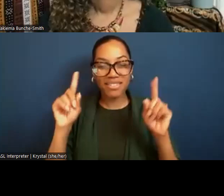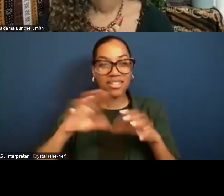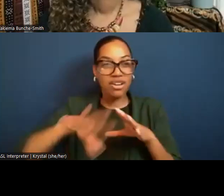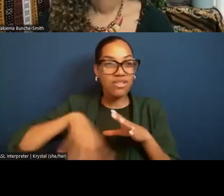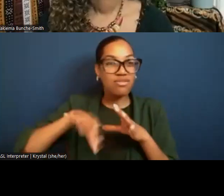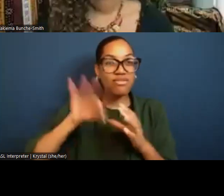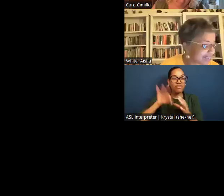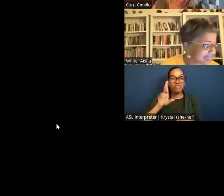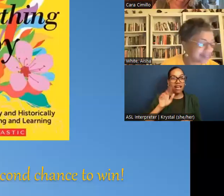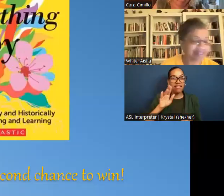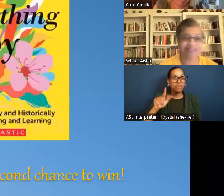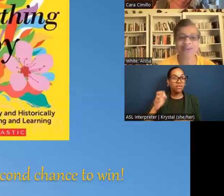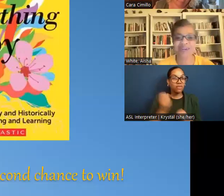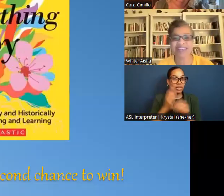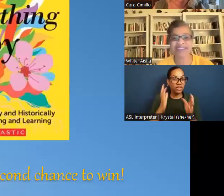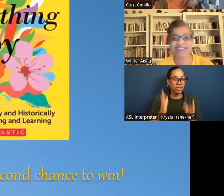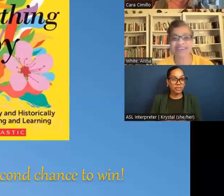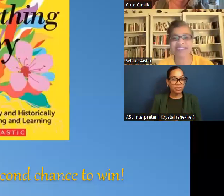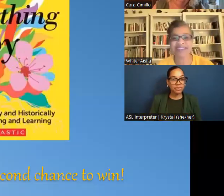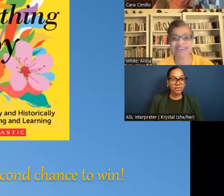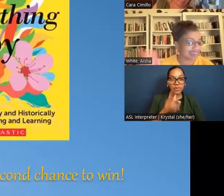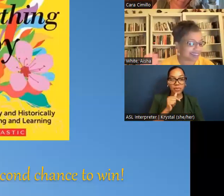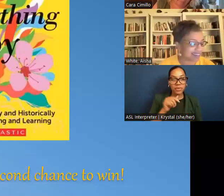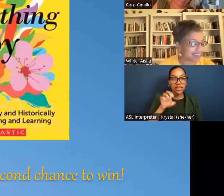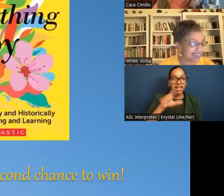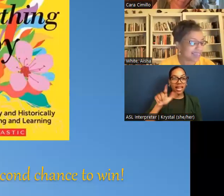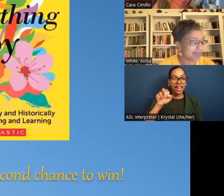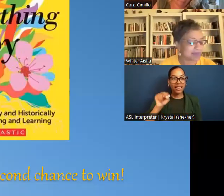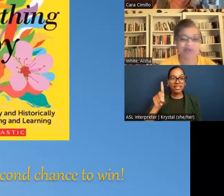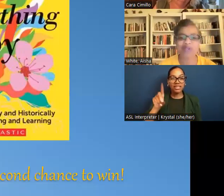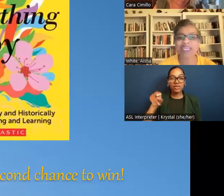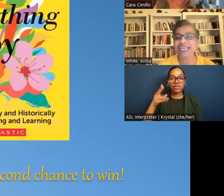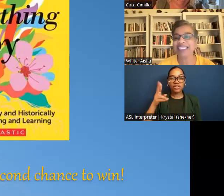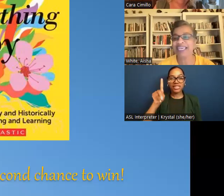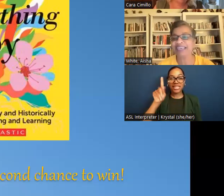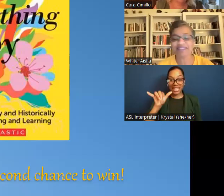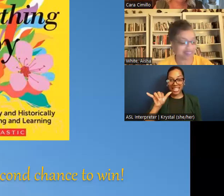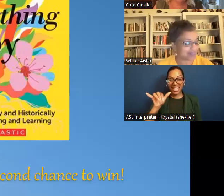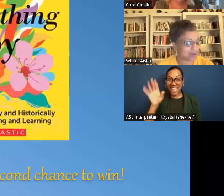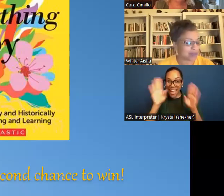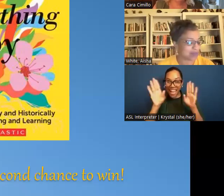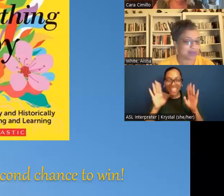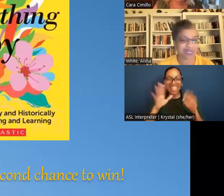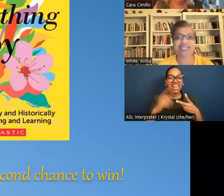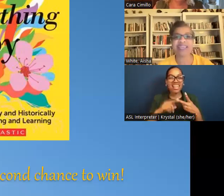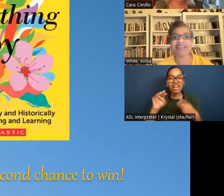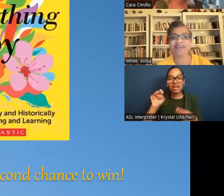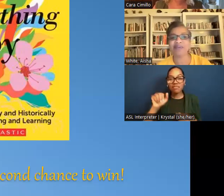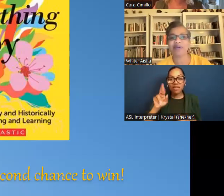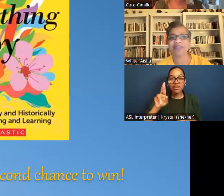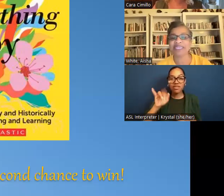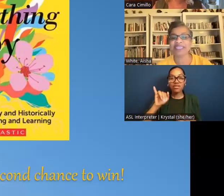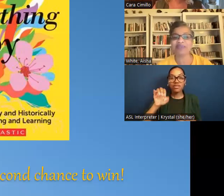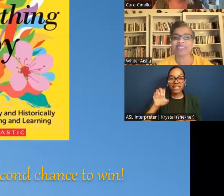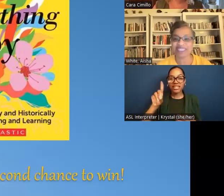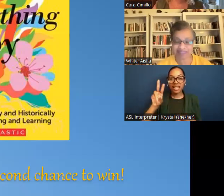winners. They are Ellen Doherty, who I know, Ellen, hi, and Marie Davis. So you will get either